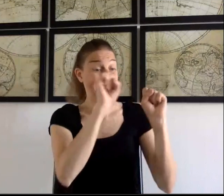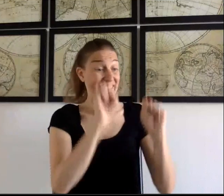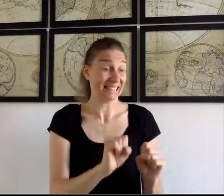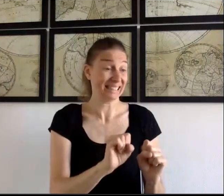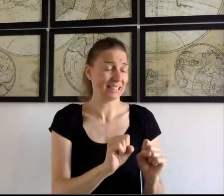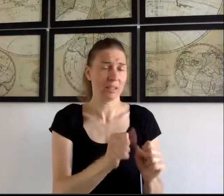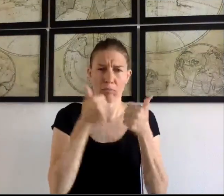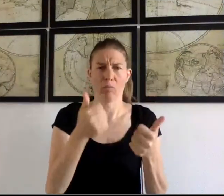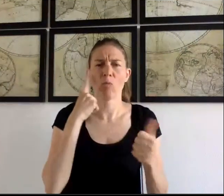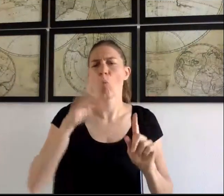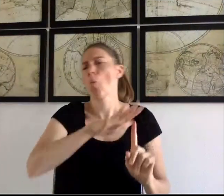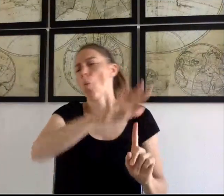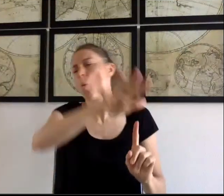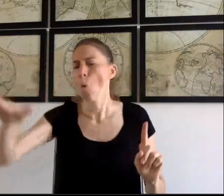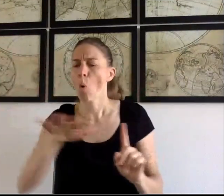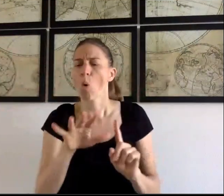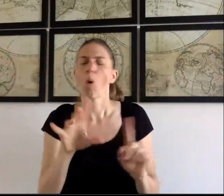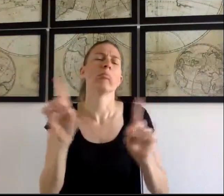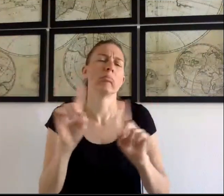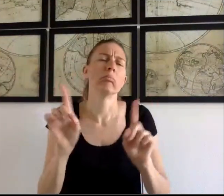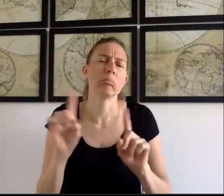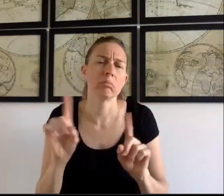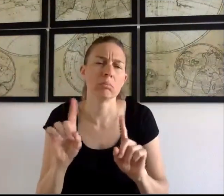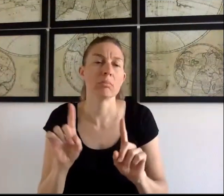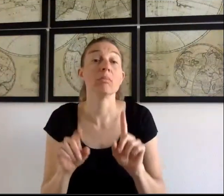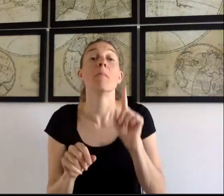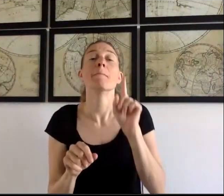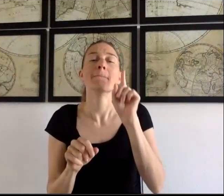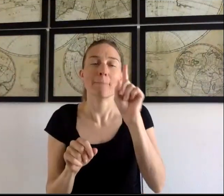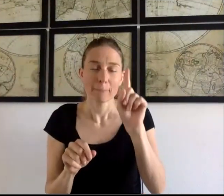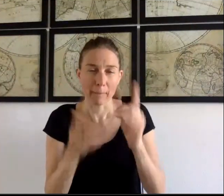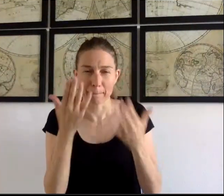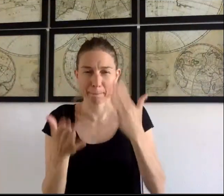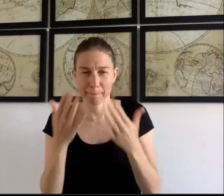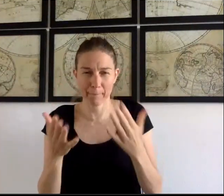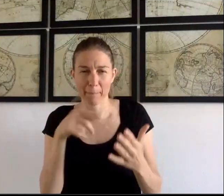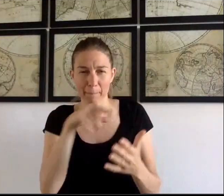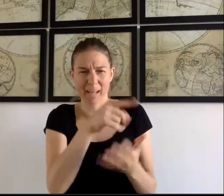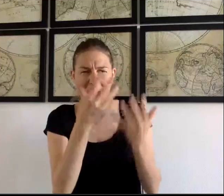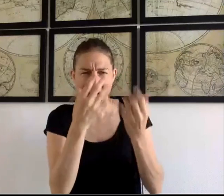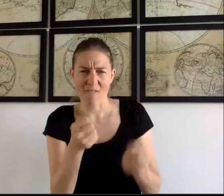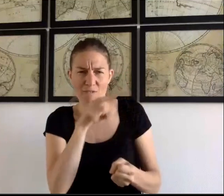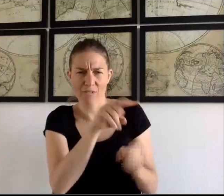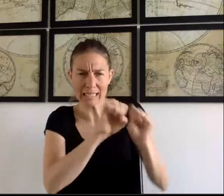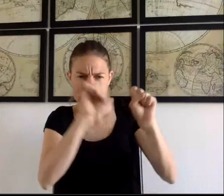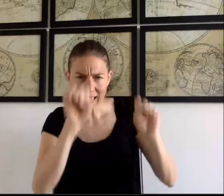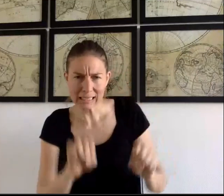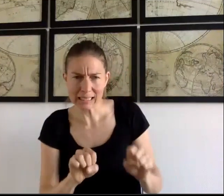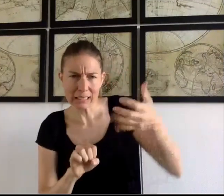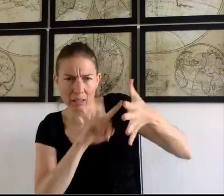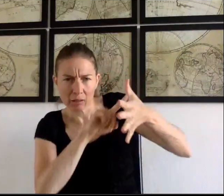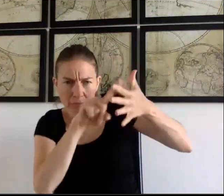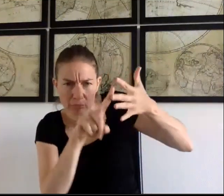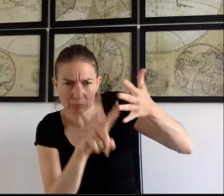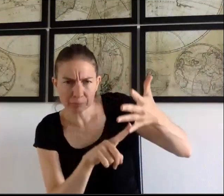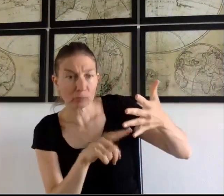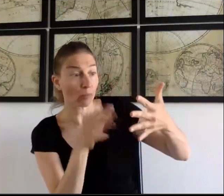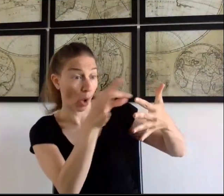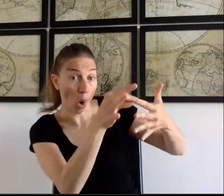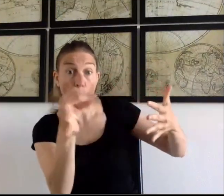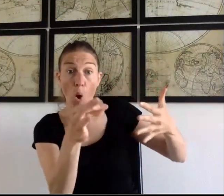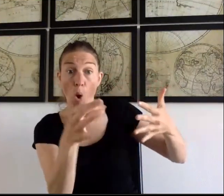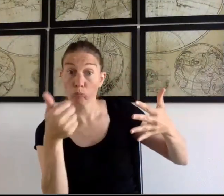respects, but there will always be elements of promising practice. You know, in most countries, there will be some element